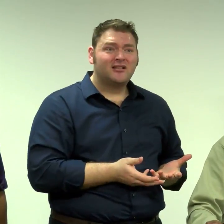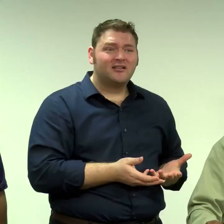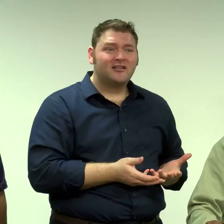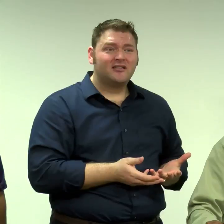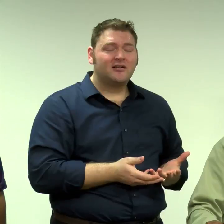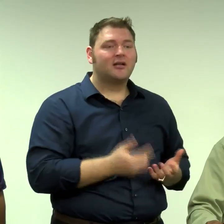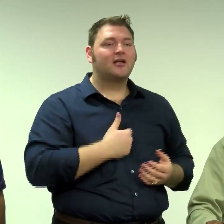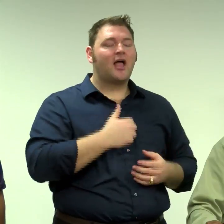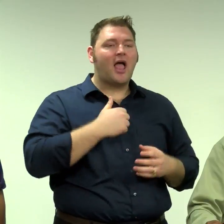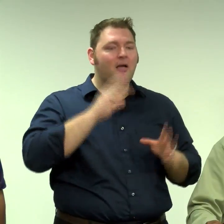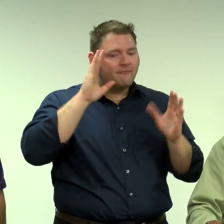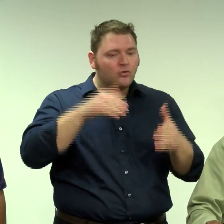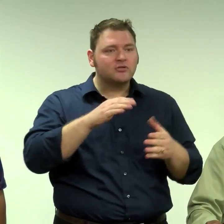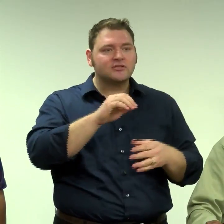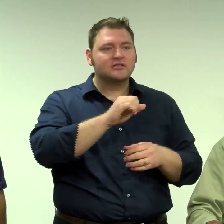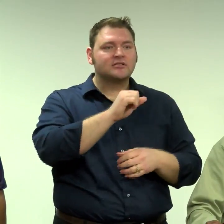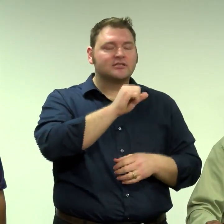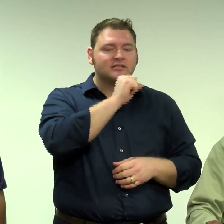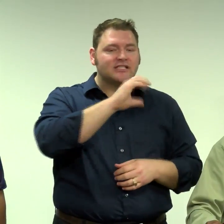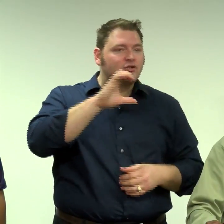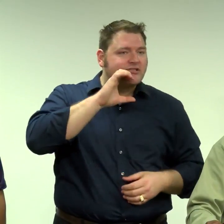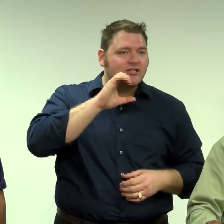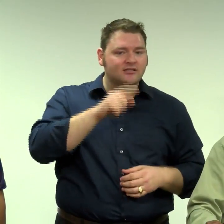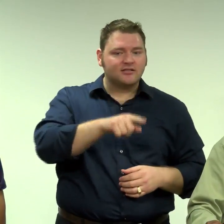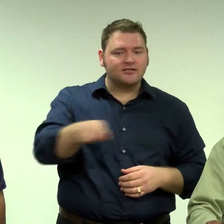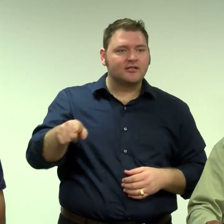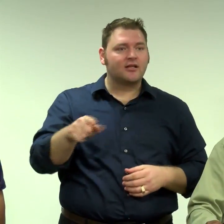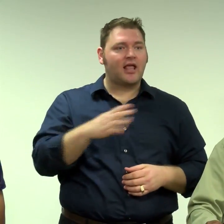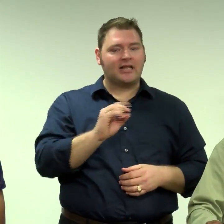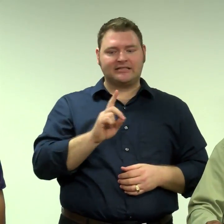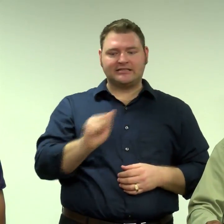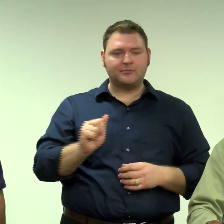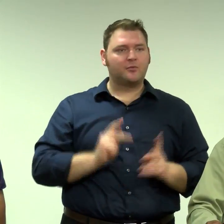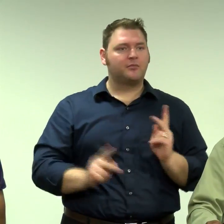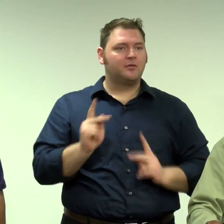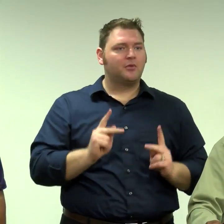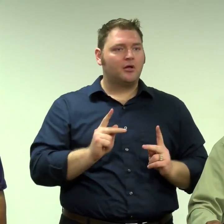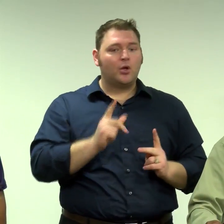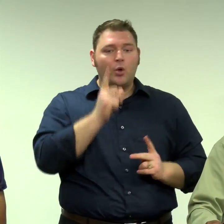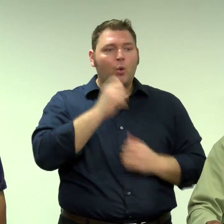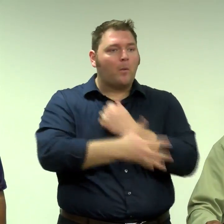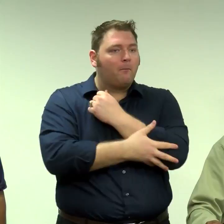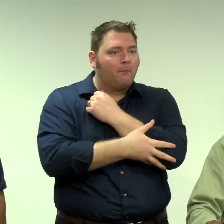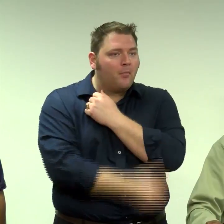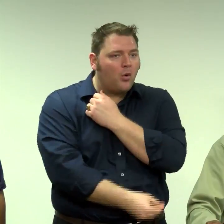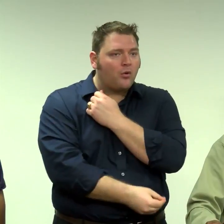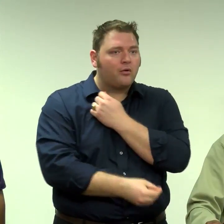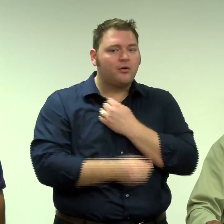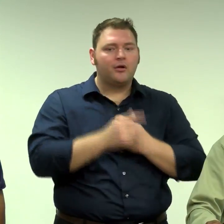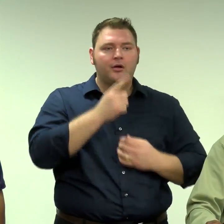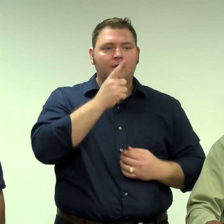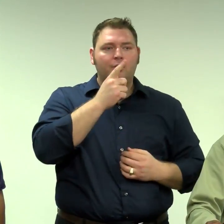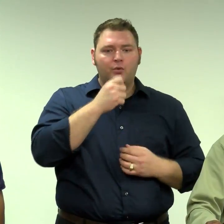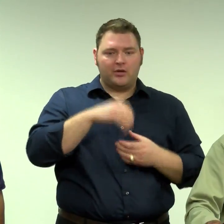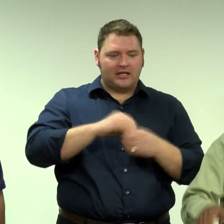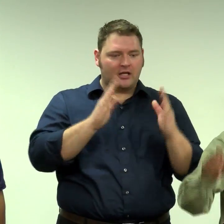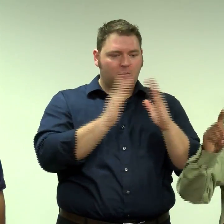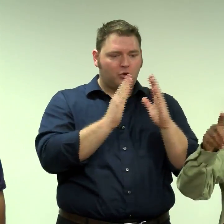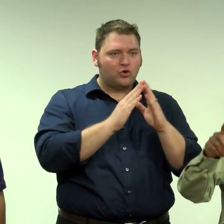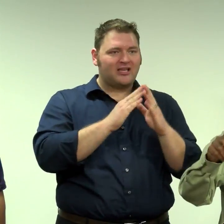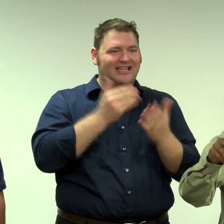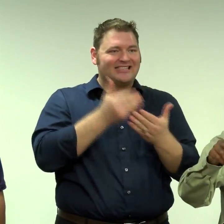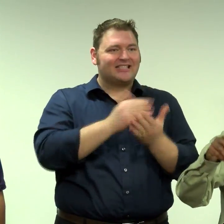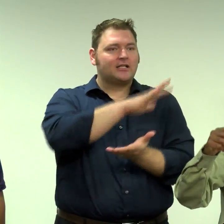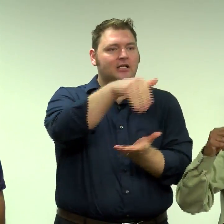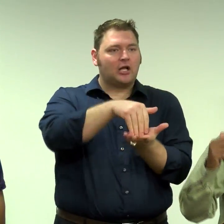people who are disabled, low-income individuals, communities in the inner city,